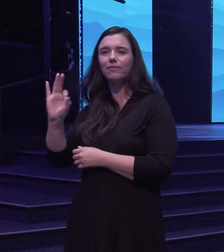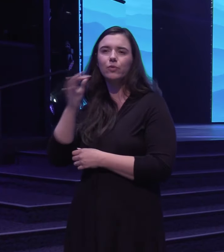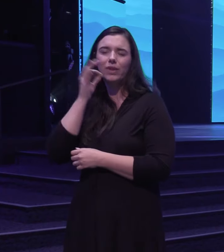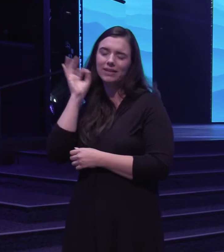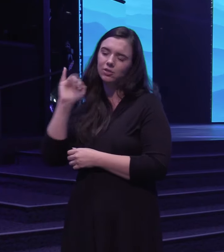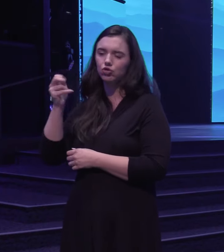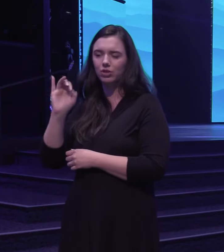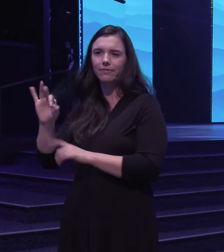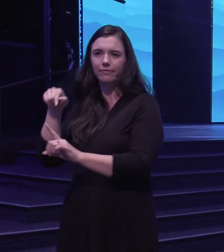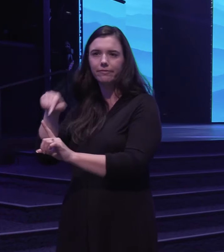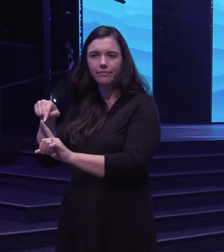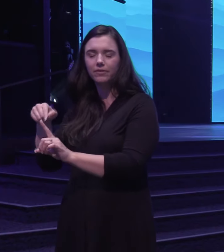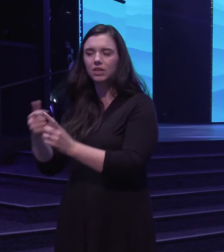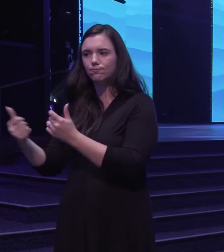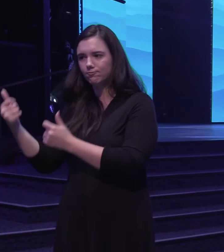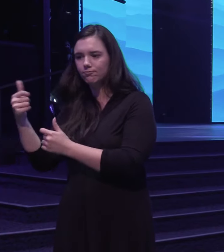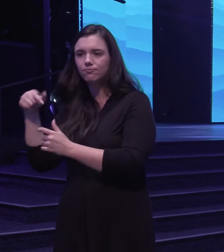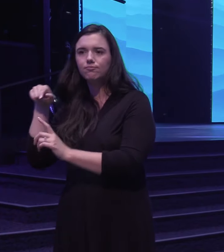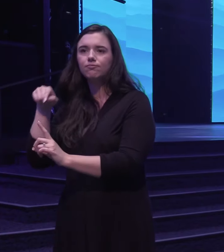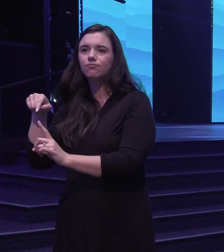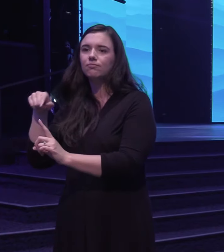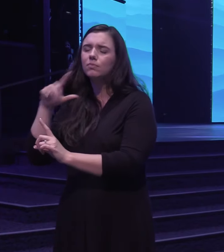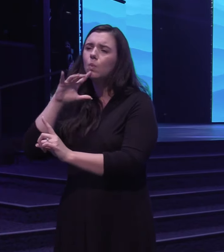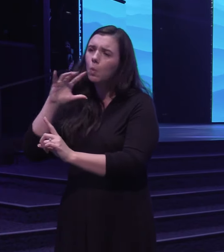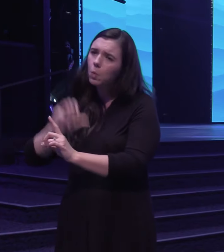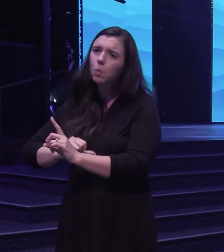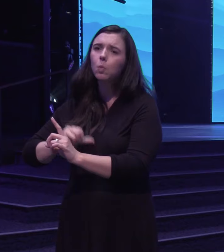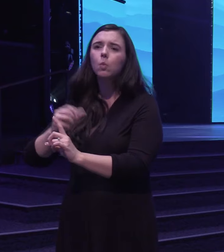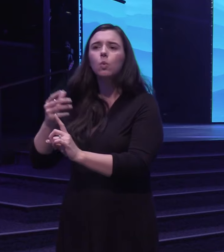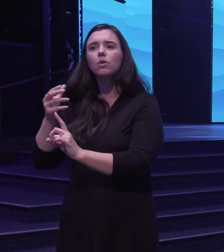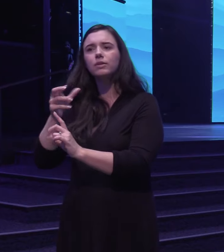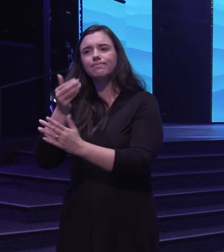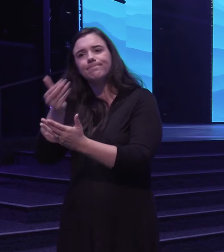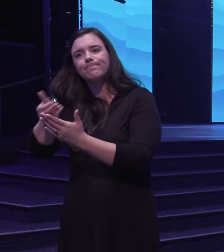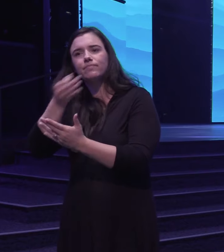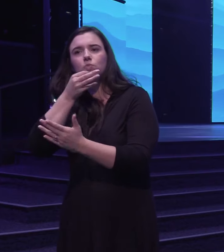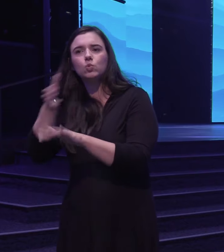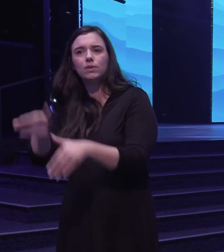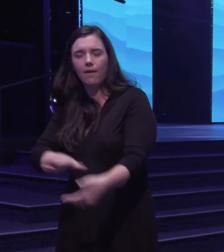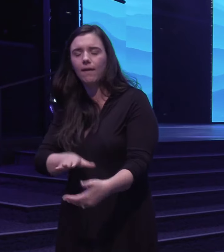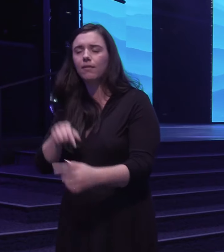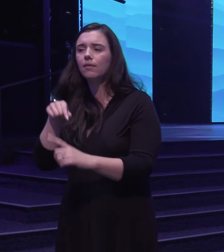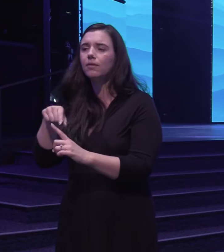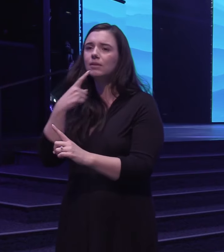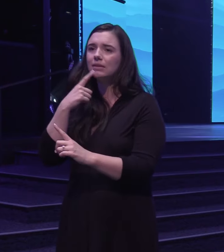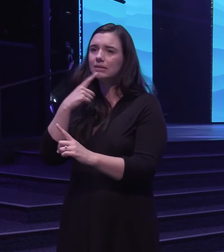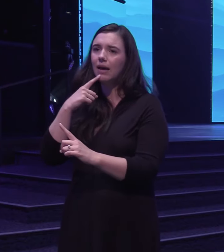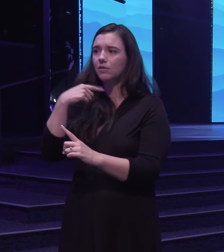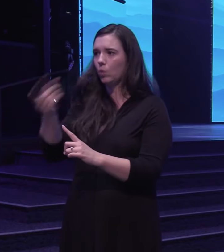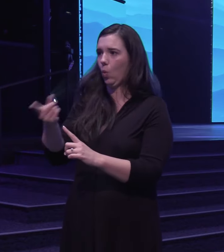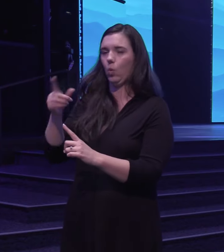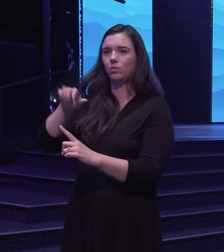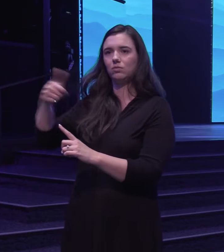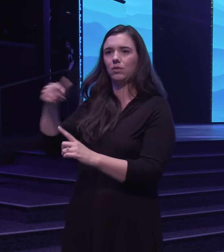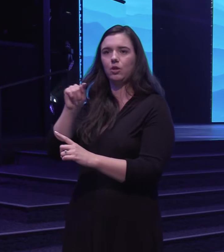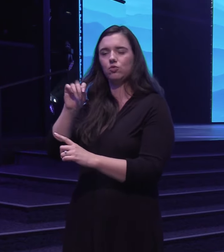Indian chiefs who was elderly and close to death, said to his